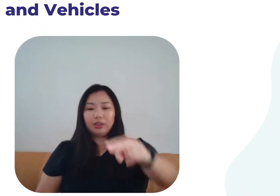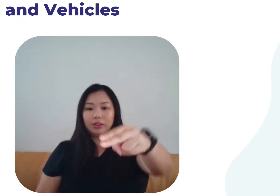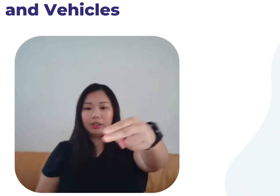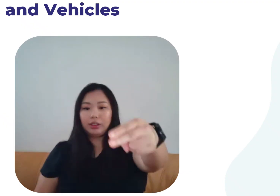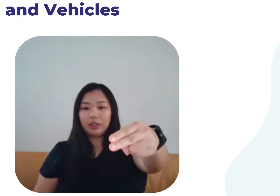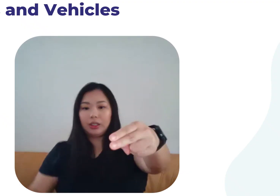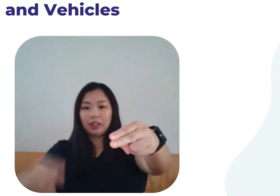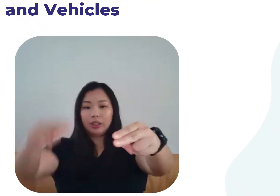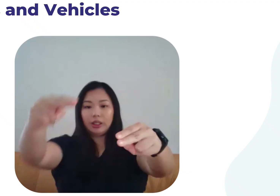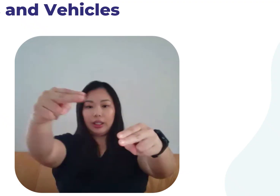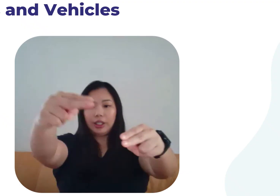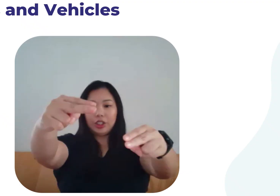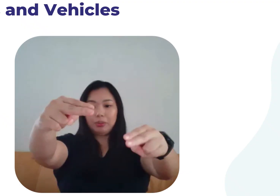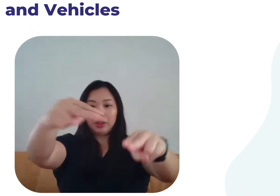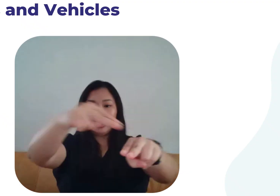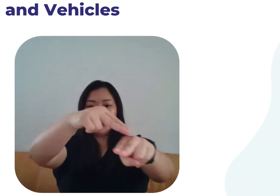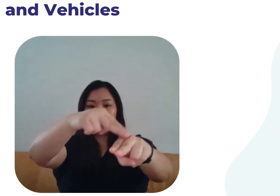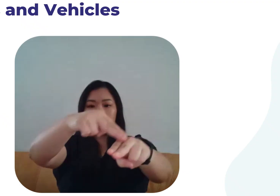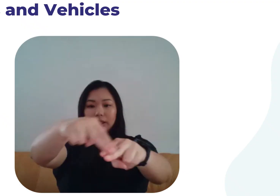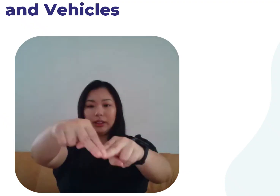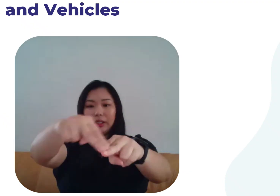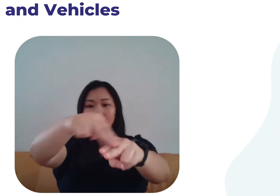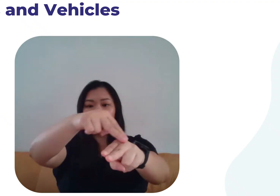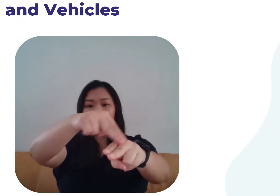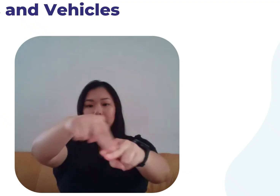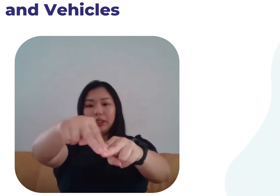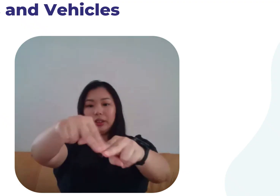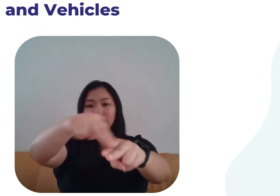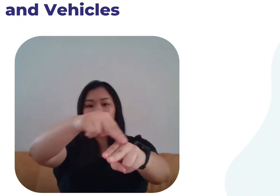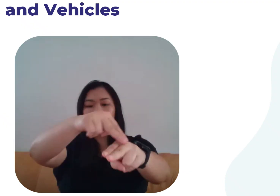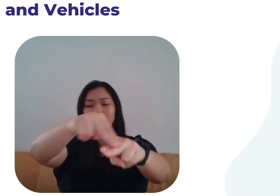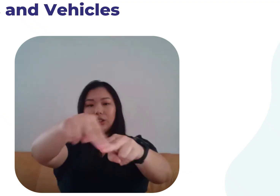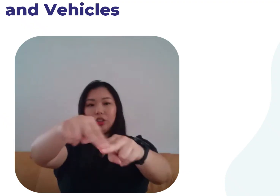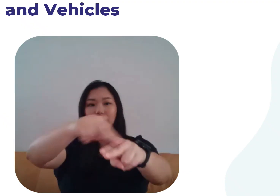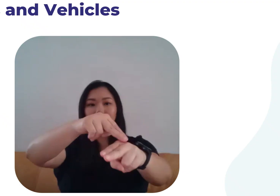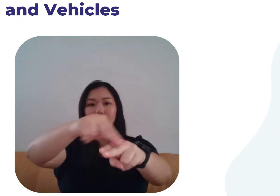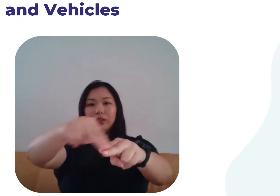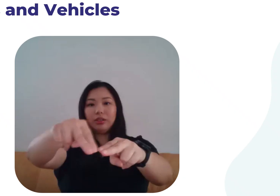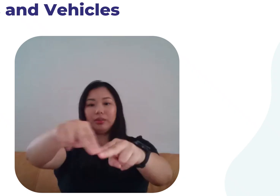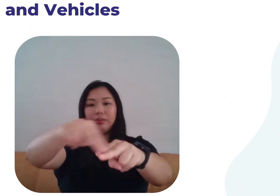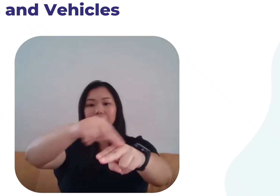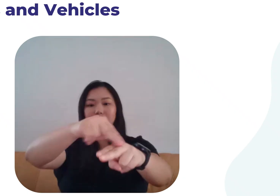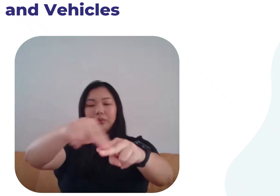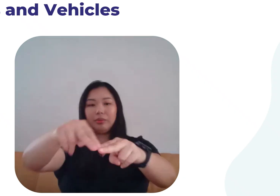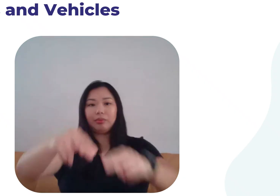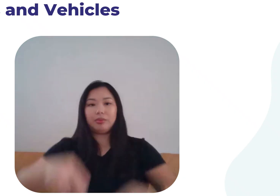Train, H in both hands and go up and down the tracks, train.